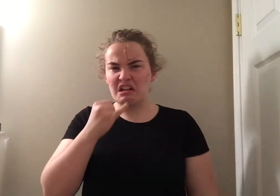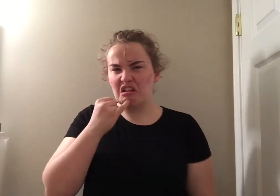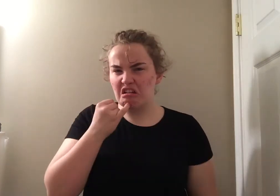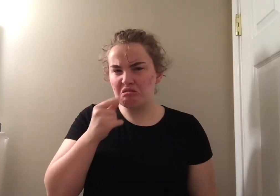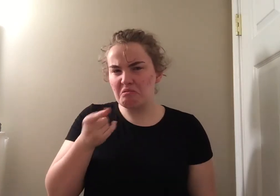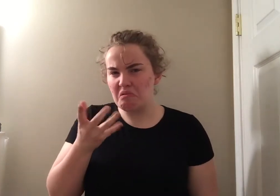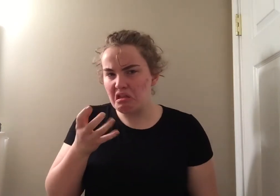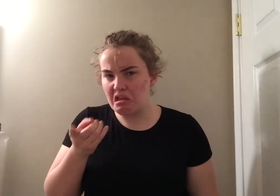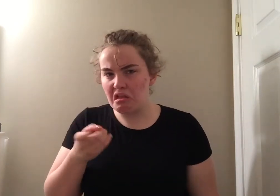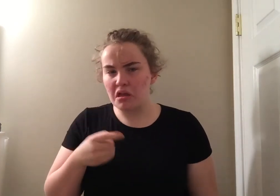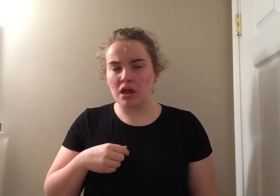Impolite.